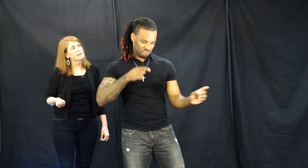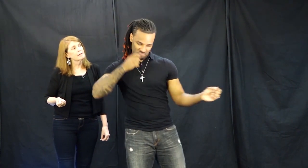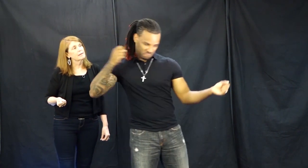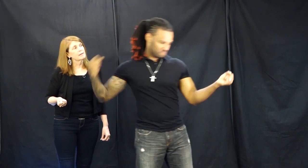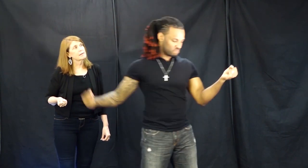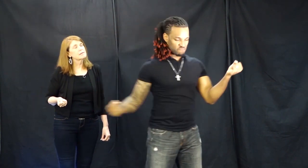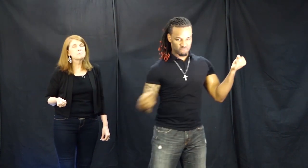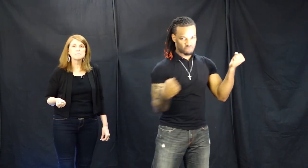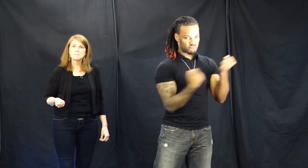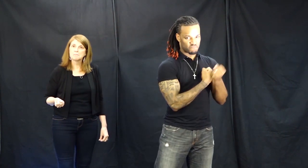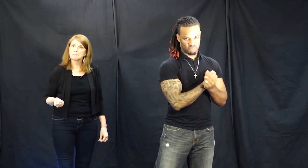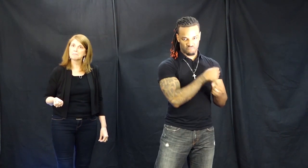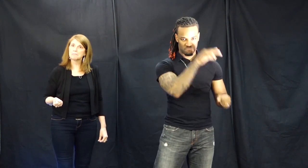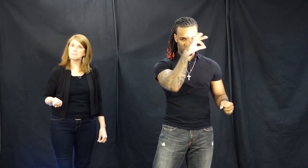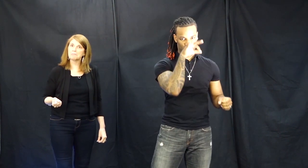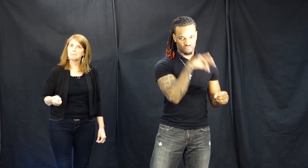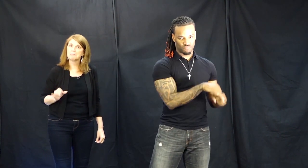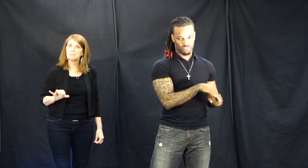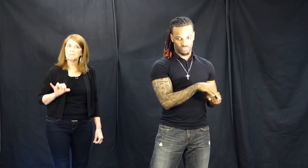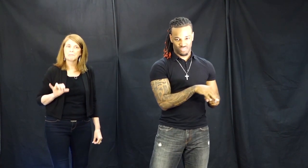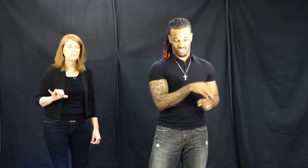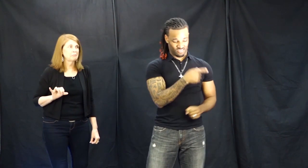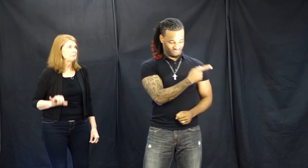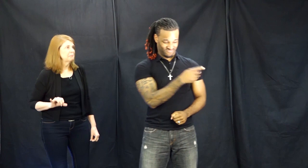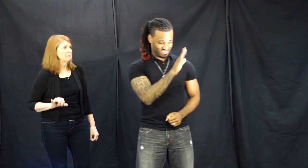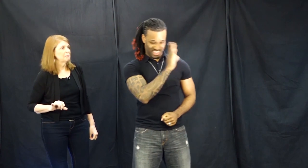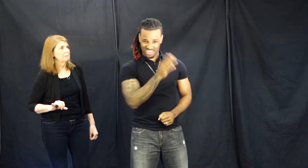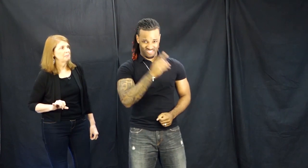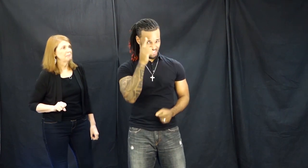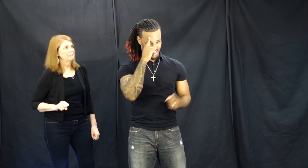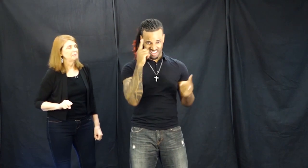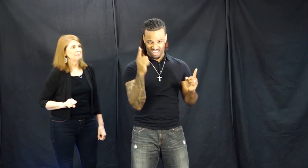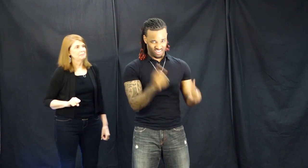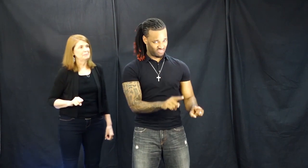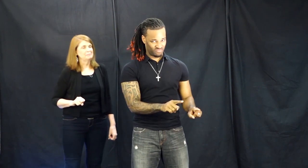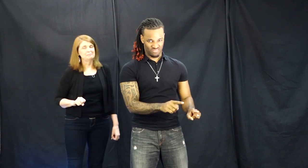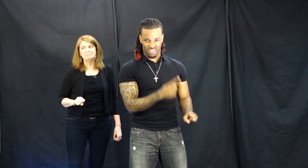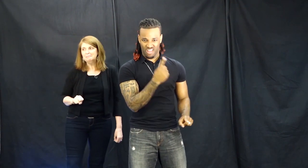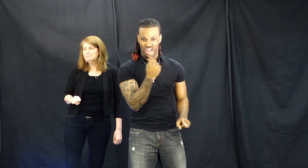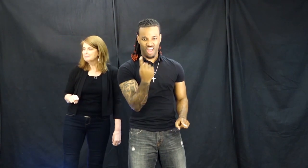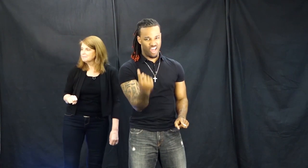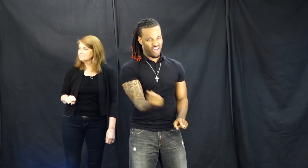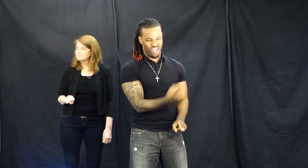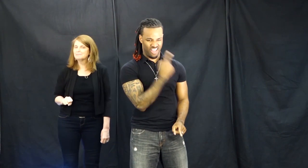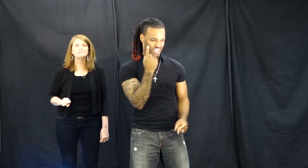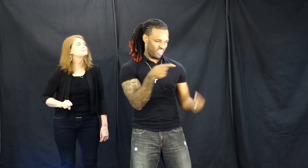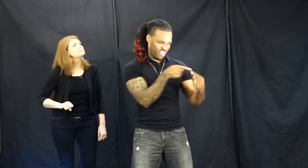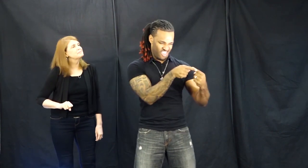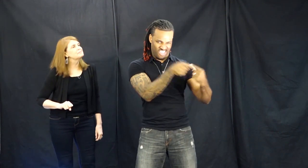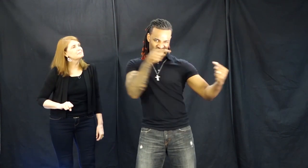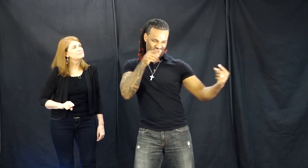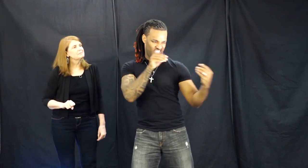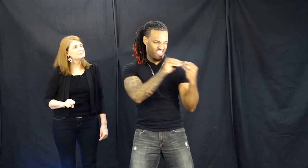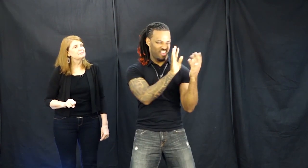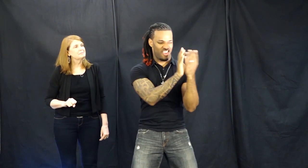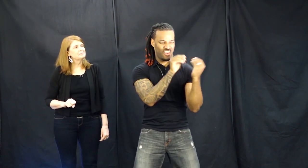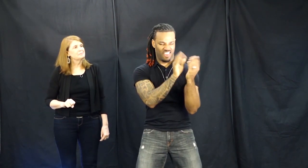Jefferson has my vote. I never agreed with Jefferson once. We have fought on like 75